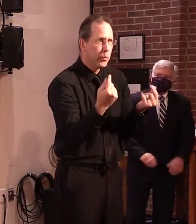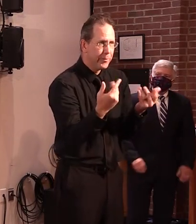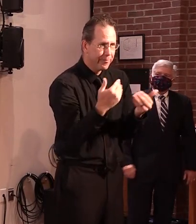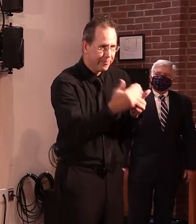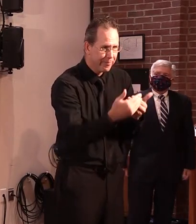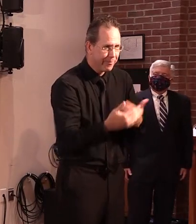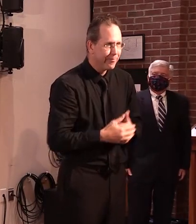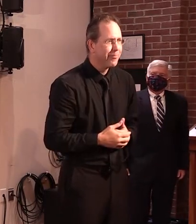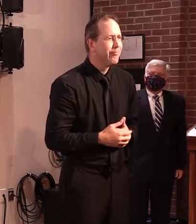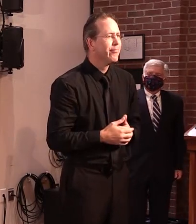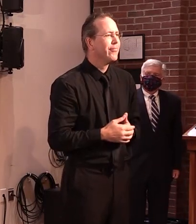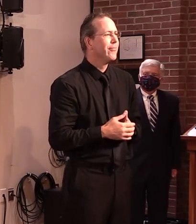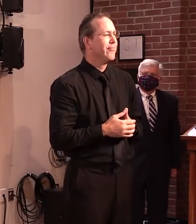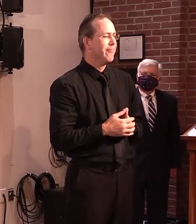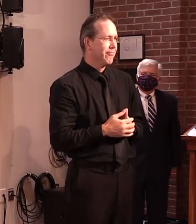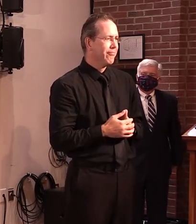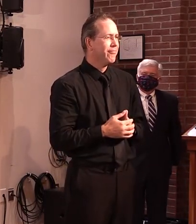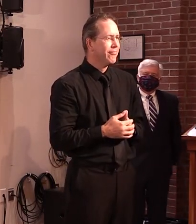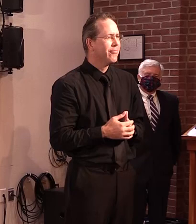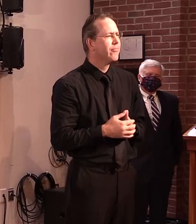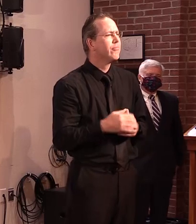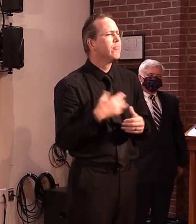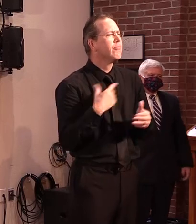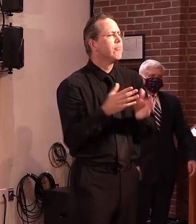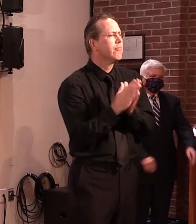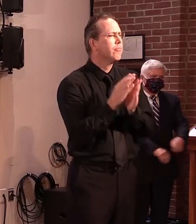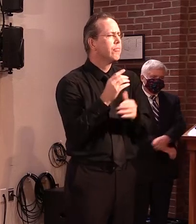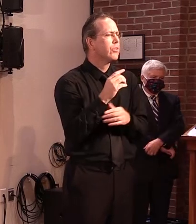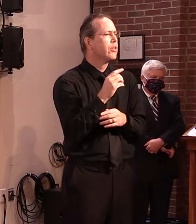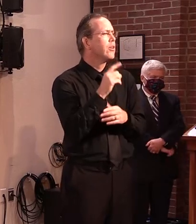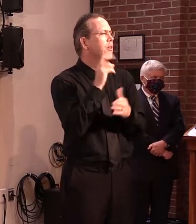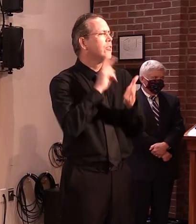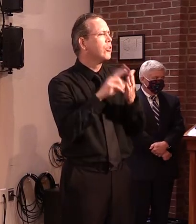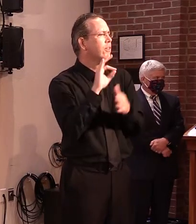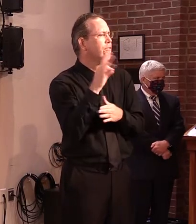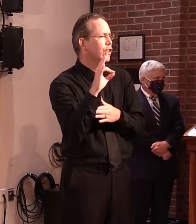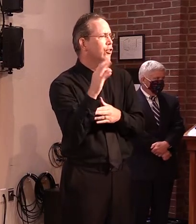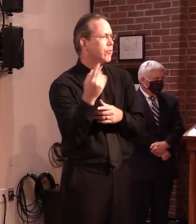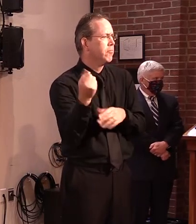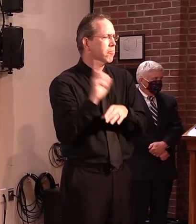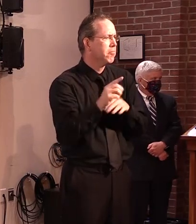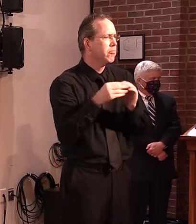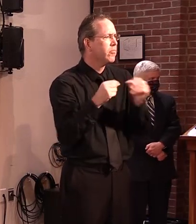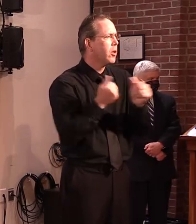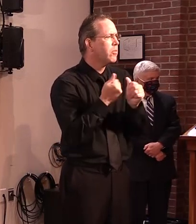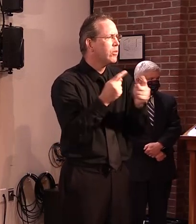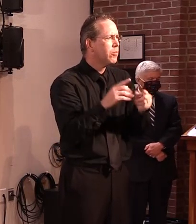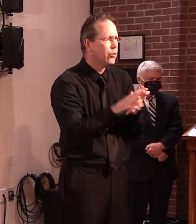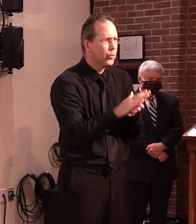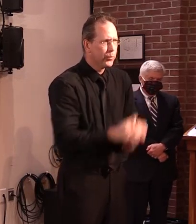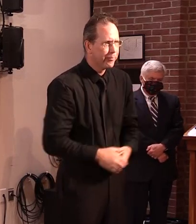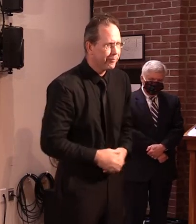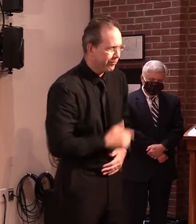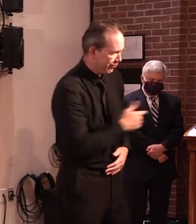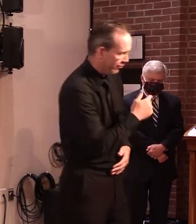I'm going to ask Secretary French to come up and give an update on schools.